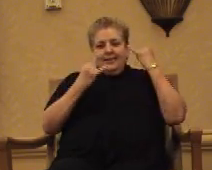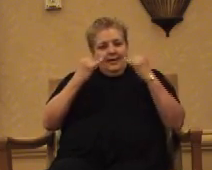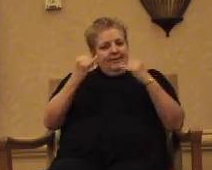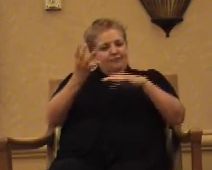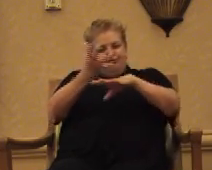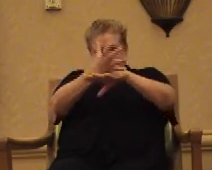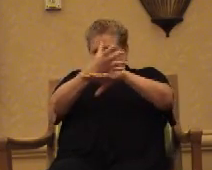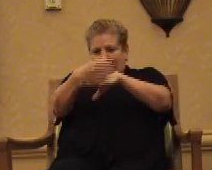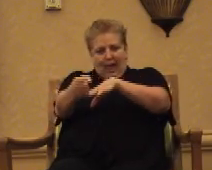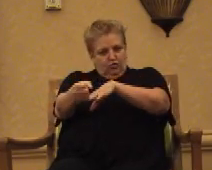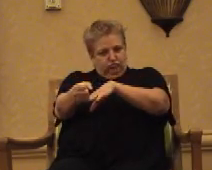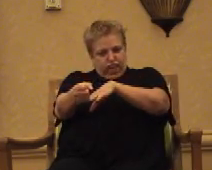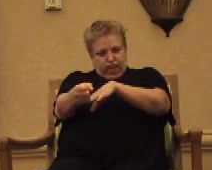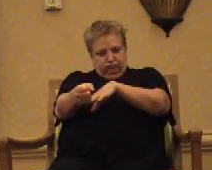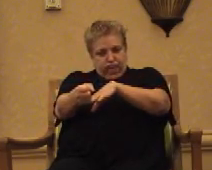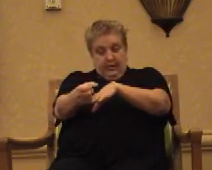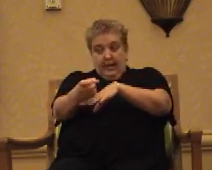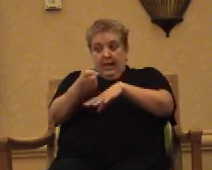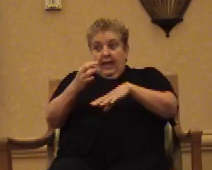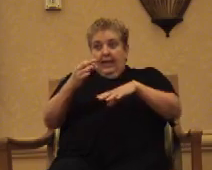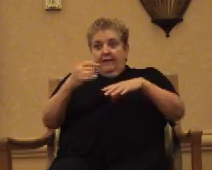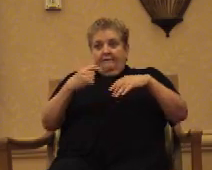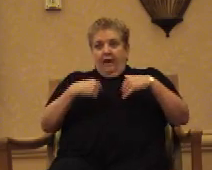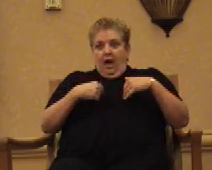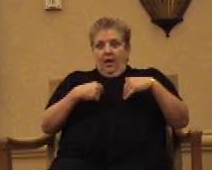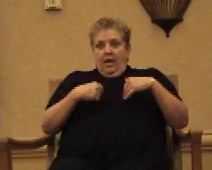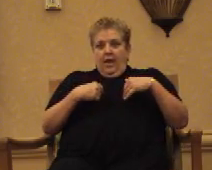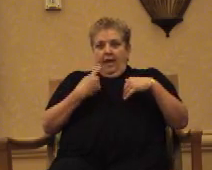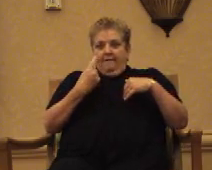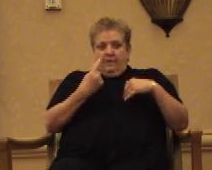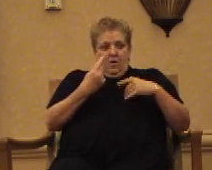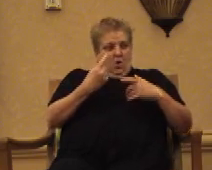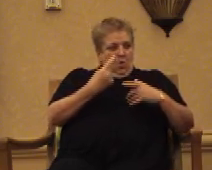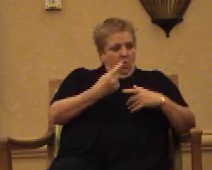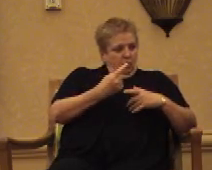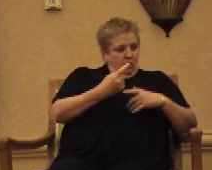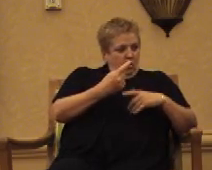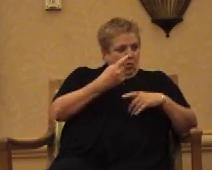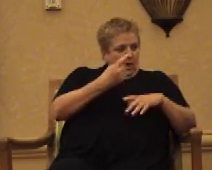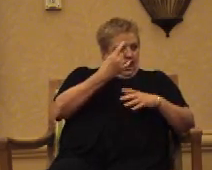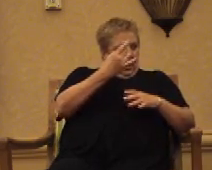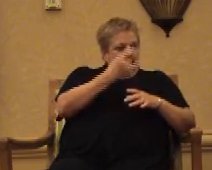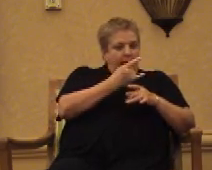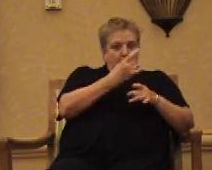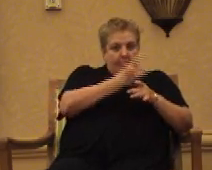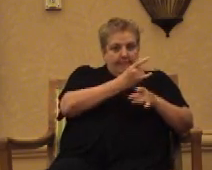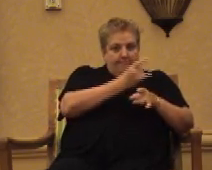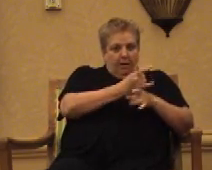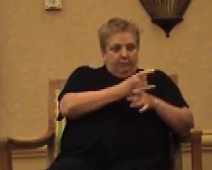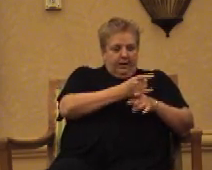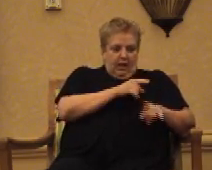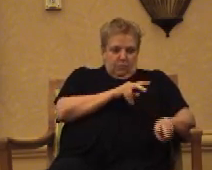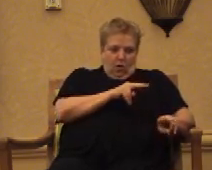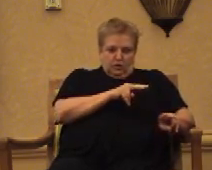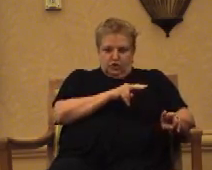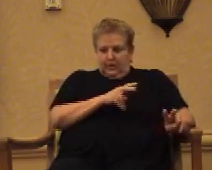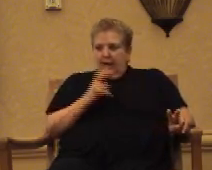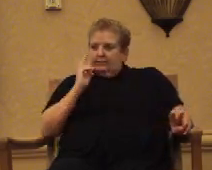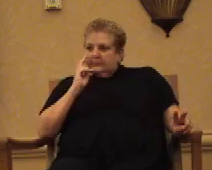out. Because I can't have fun if I got one eye on the bottle and how much you're drinking. You know, and drank.